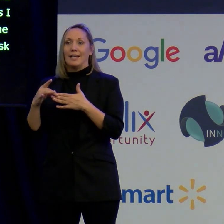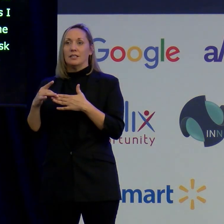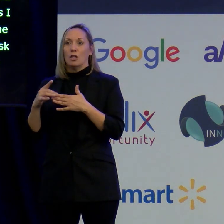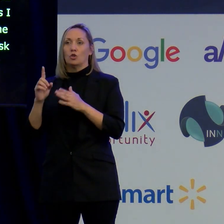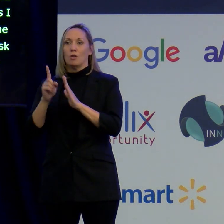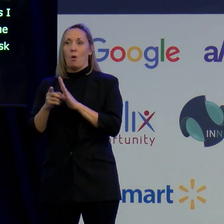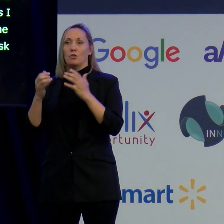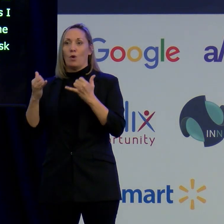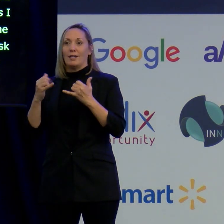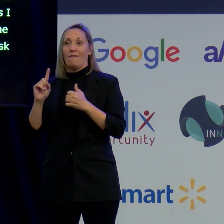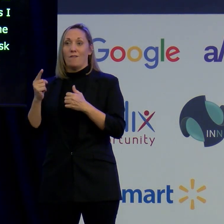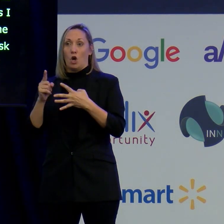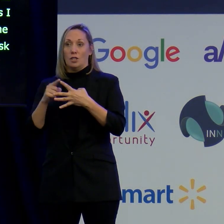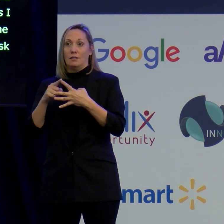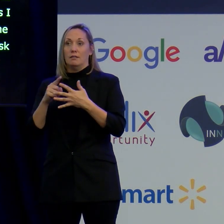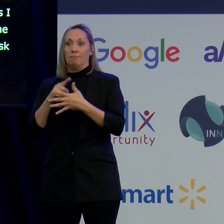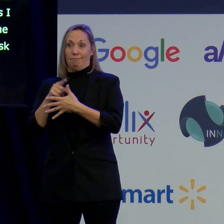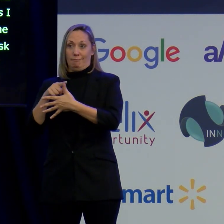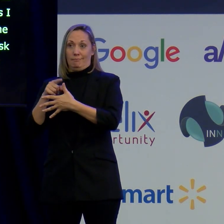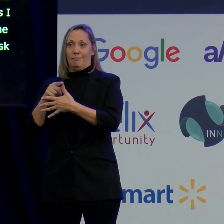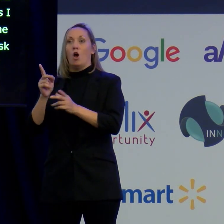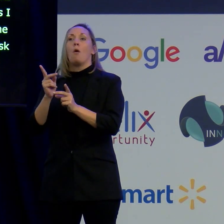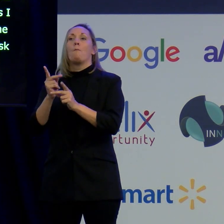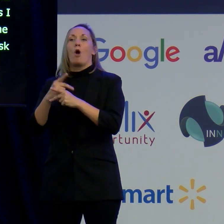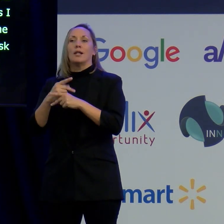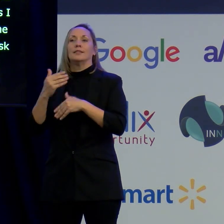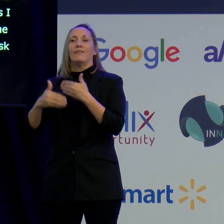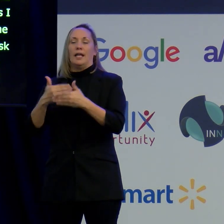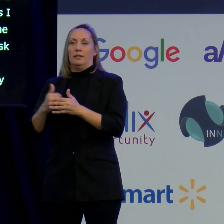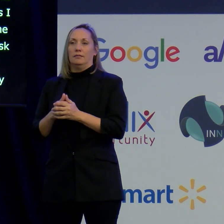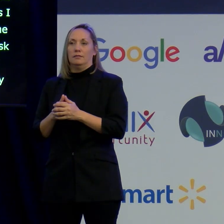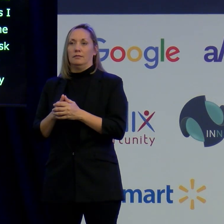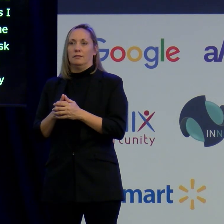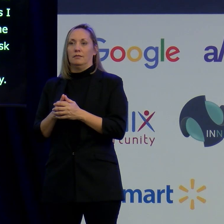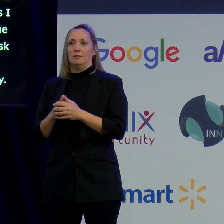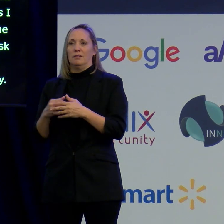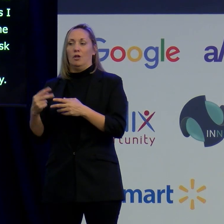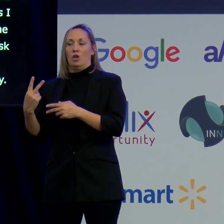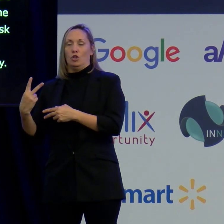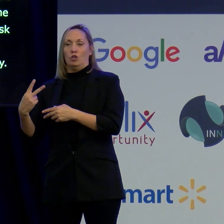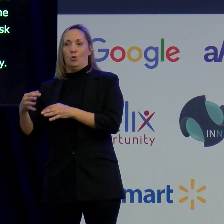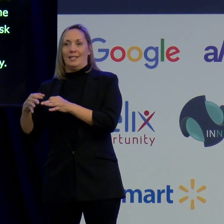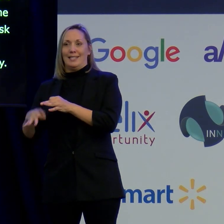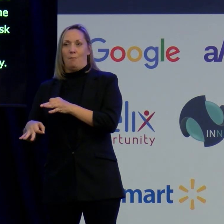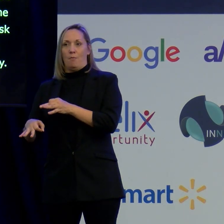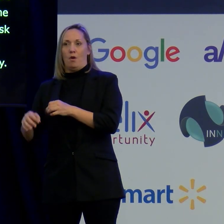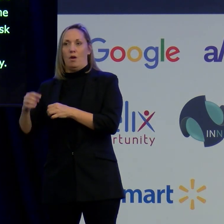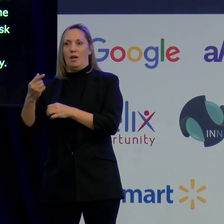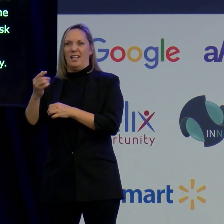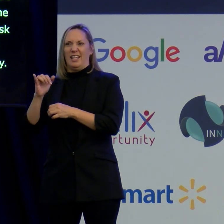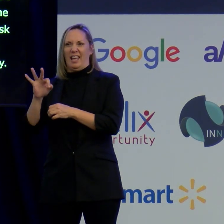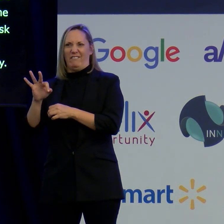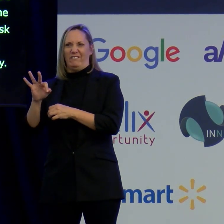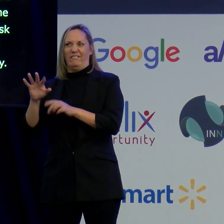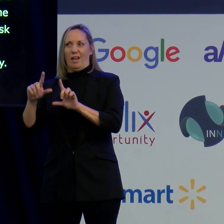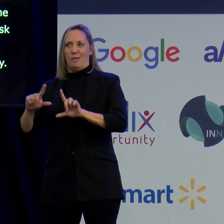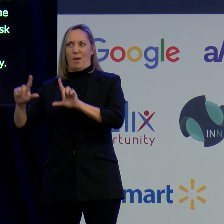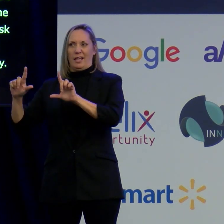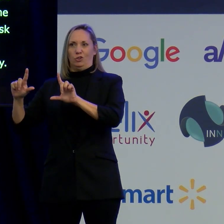The first is productivity. And there are two simple little GIFs on the page